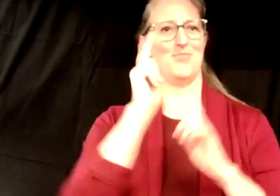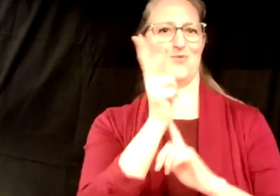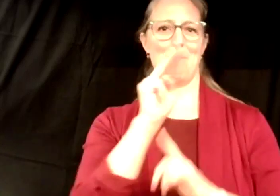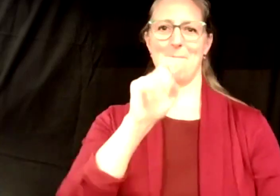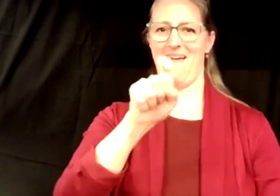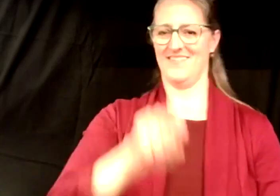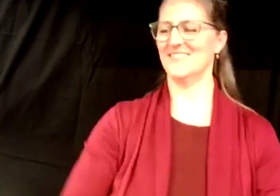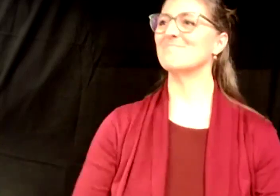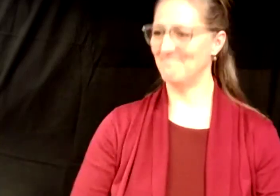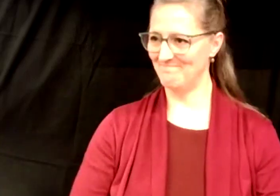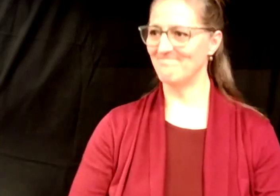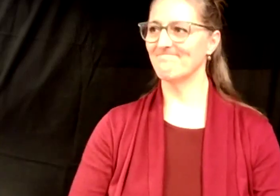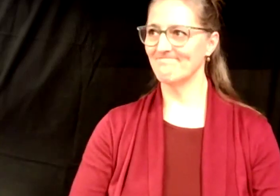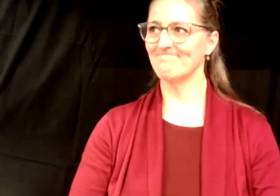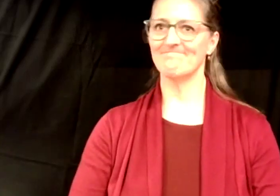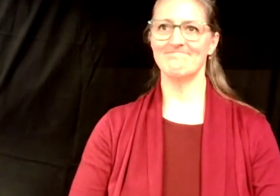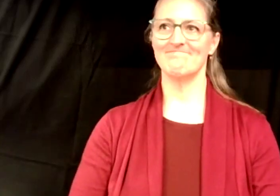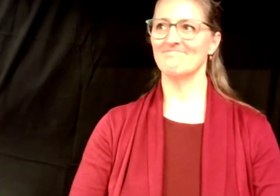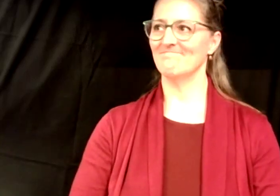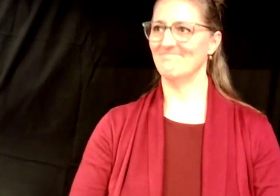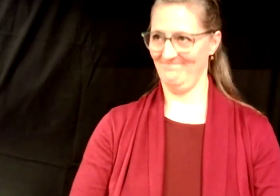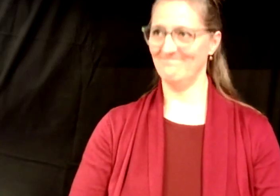And again, 3-minute reminder.